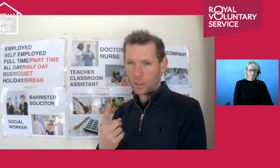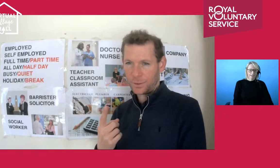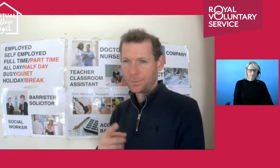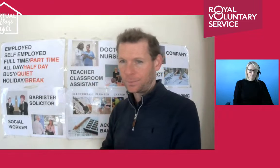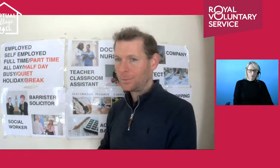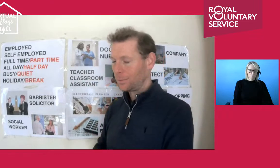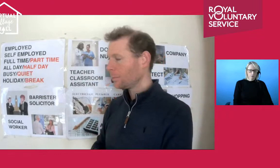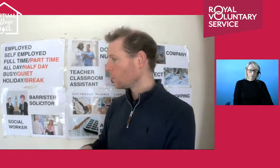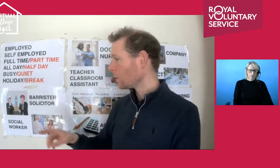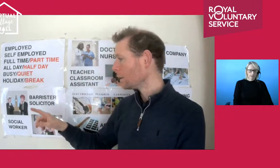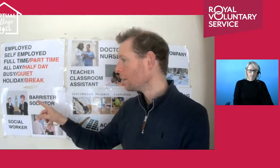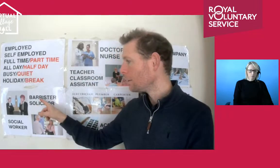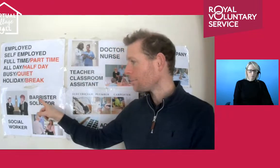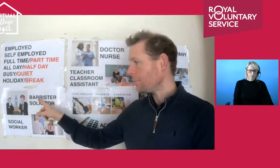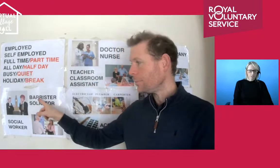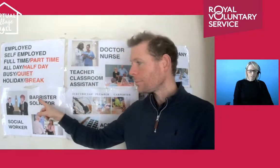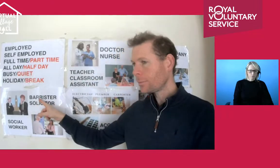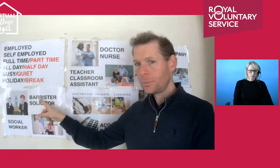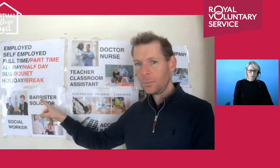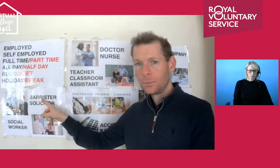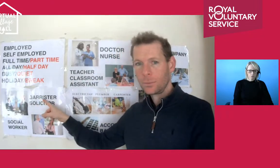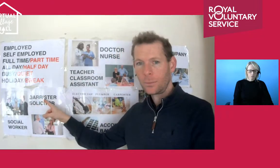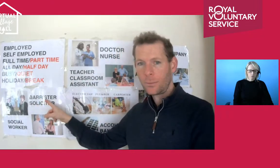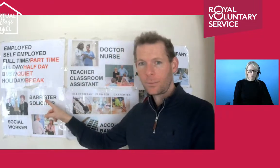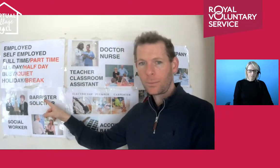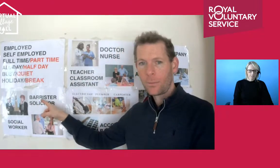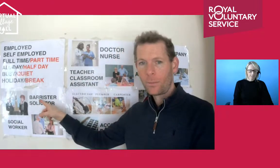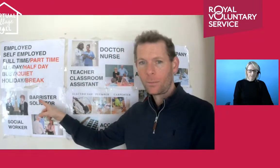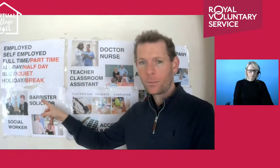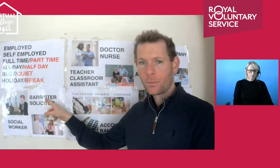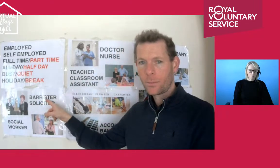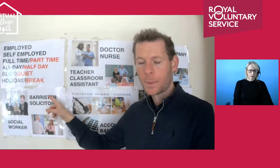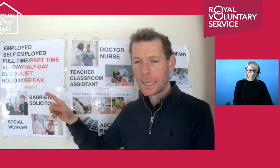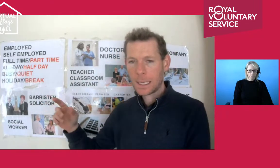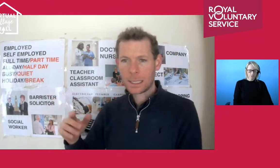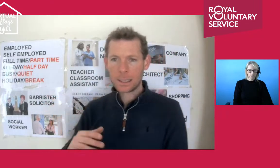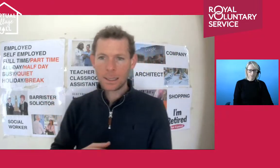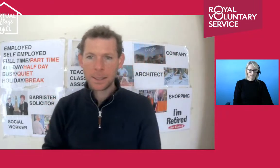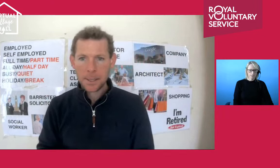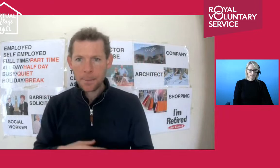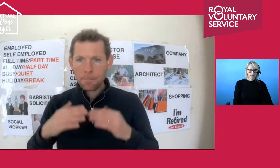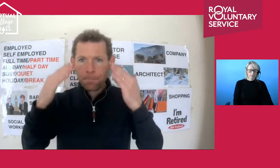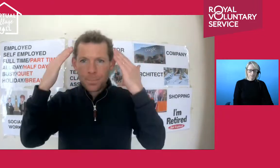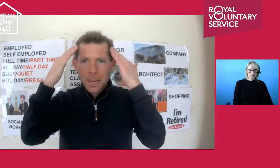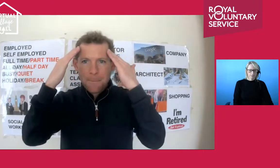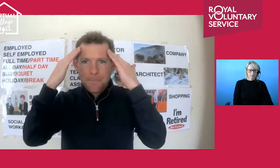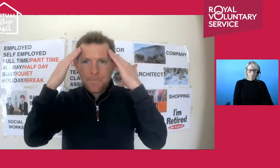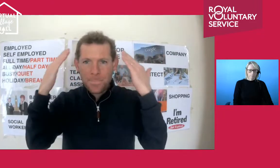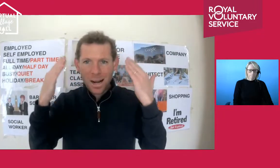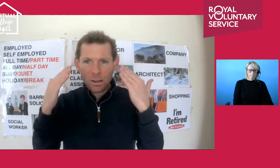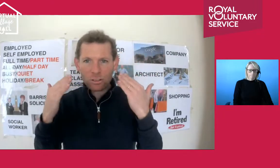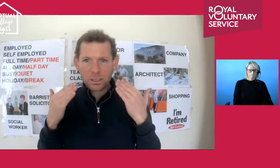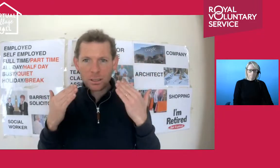Actually, I think I'll start with the actual professions first of all. So you can see here we've got barrister,